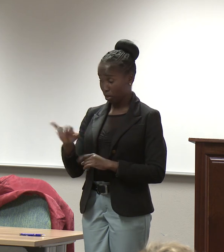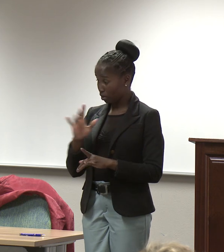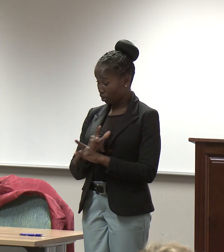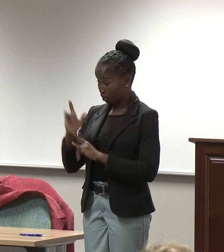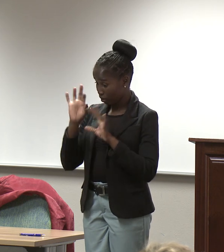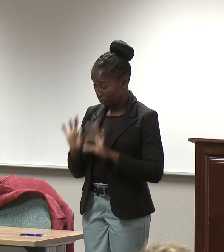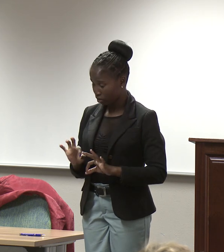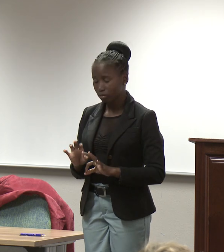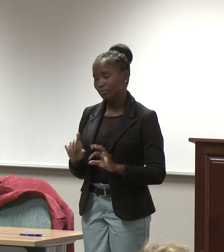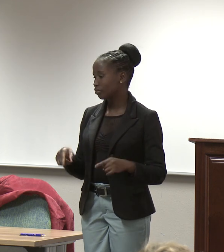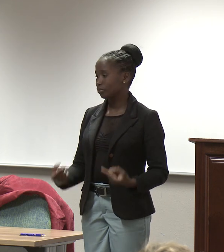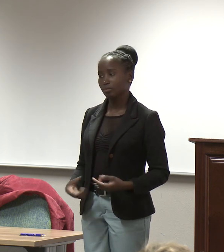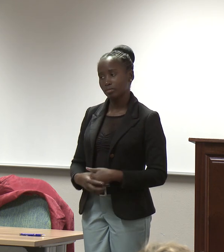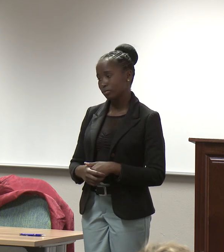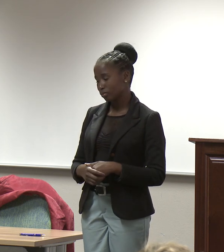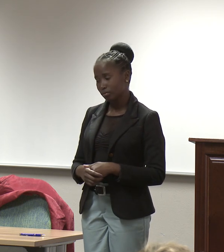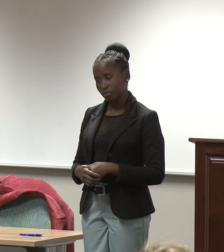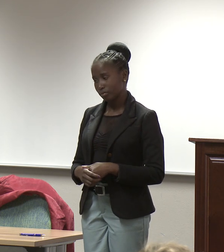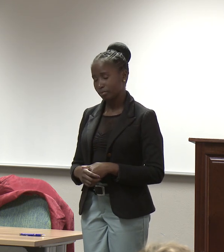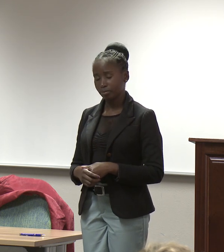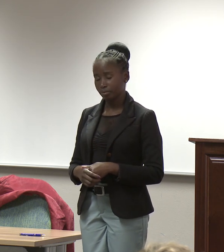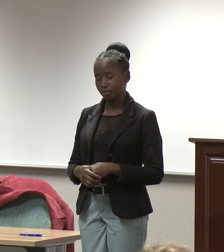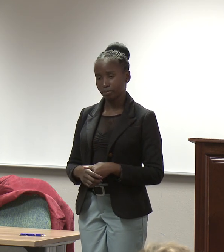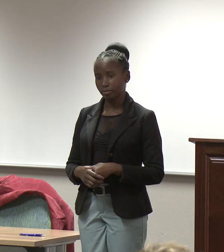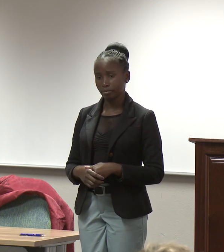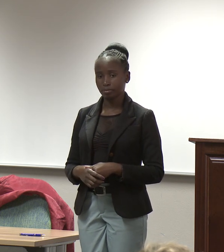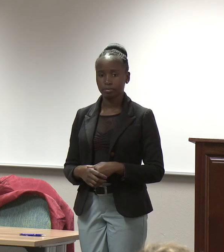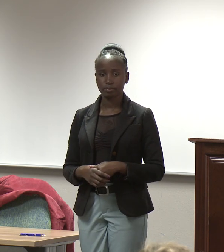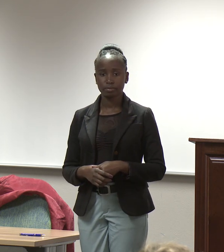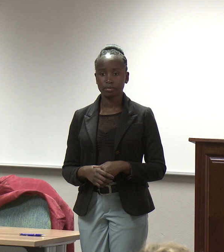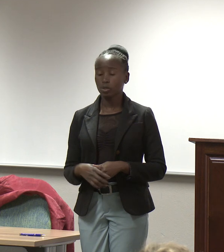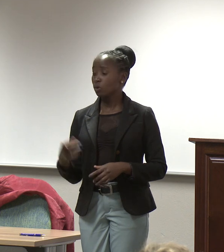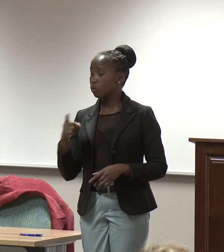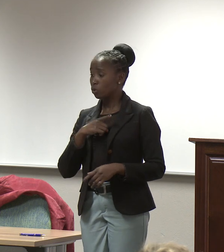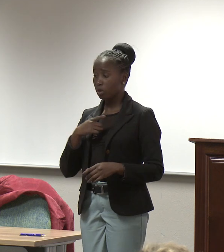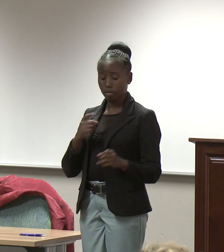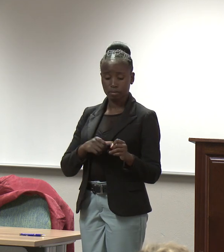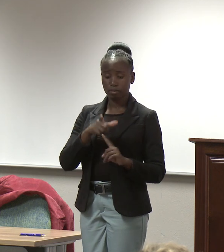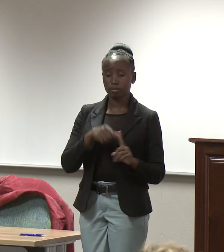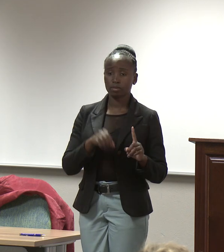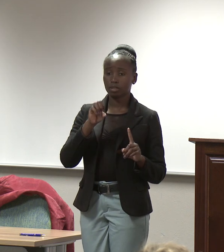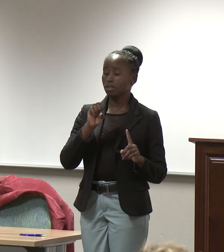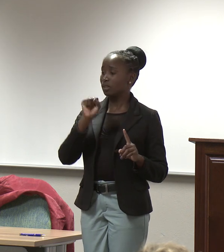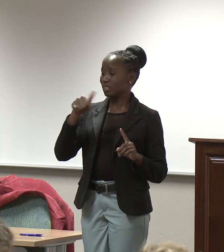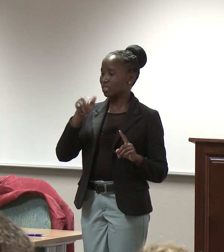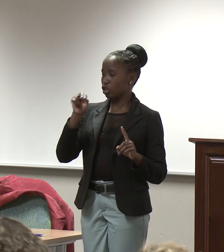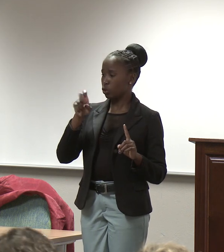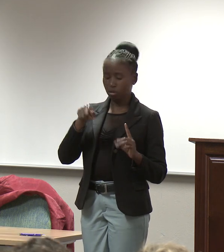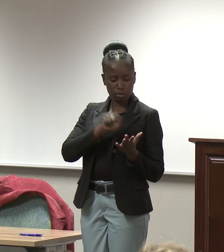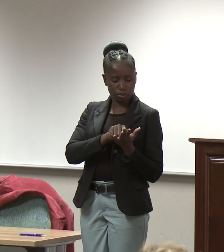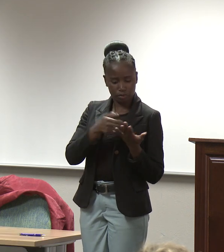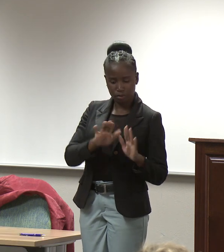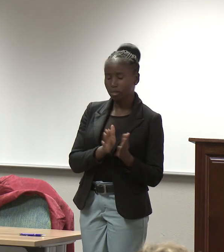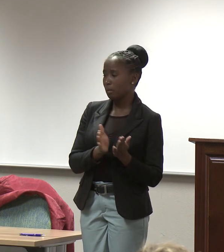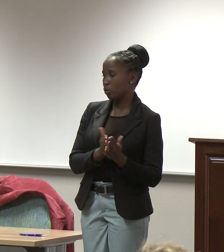have a post at university. You know, Spinoza wrote one book while he was alive. So this guy would